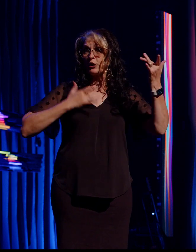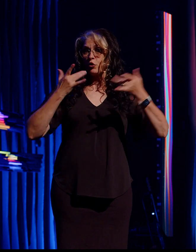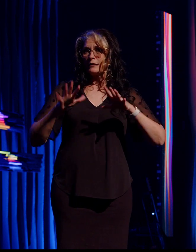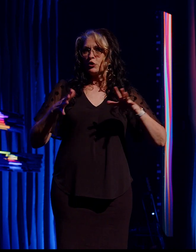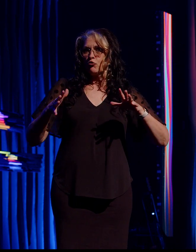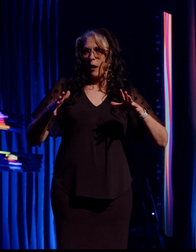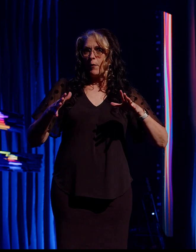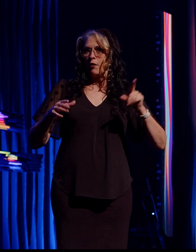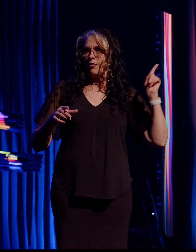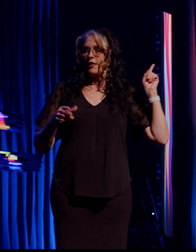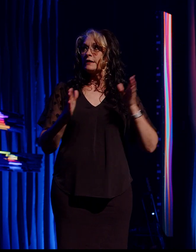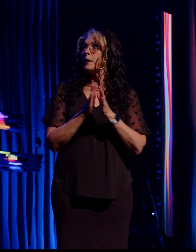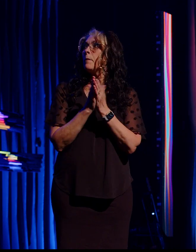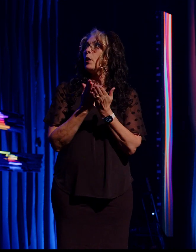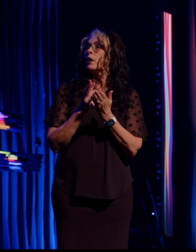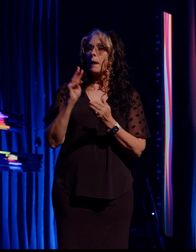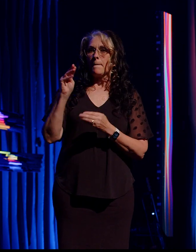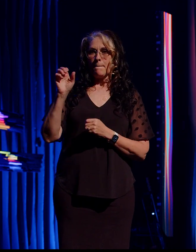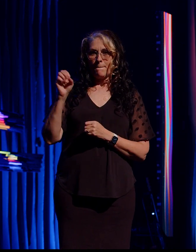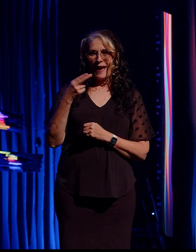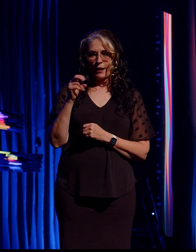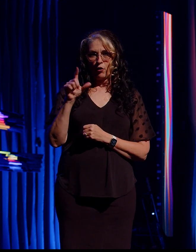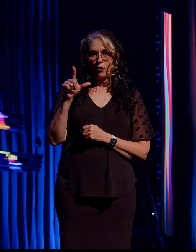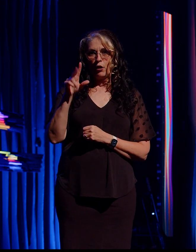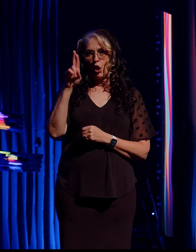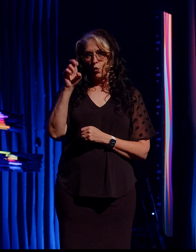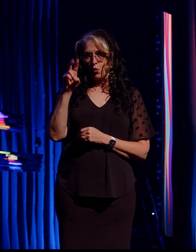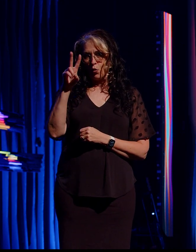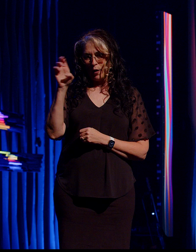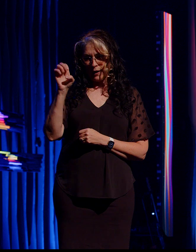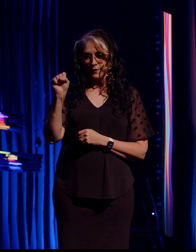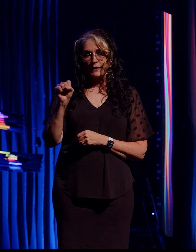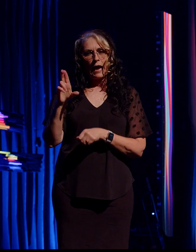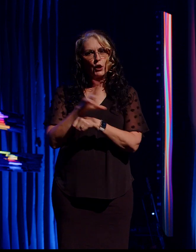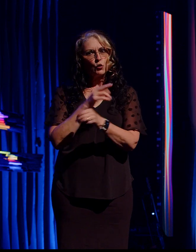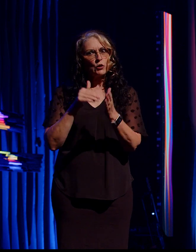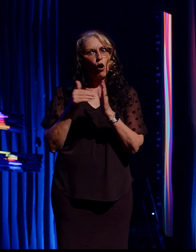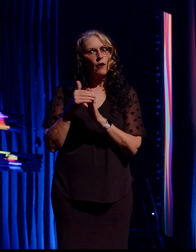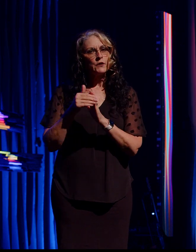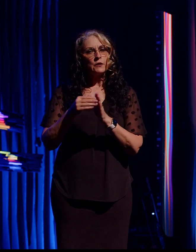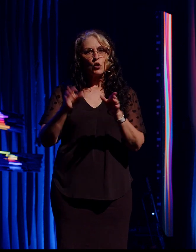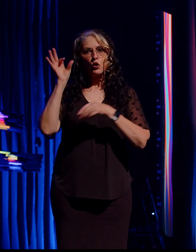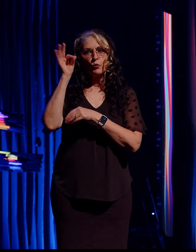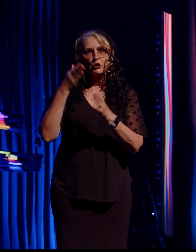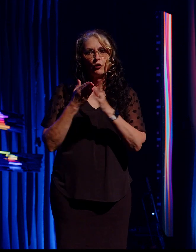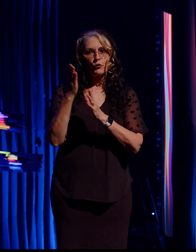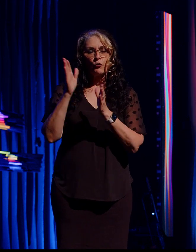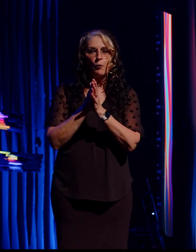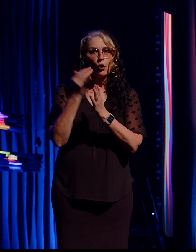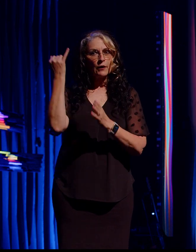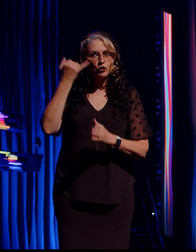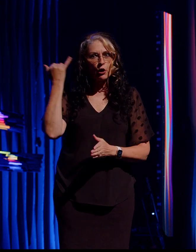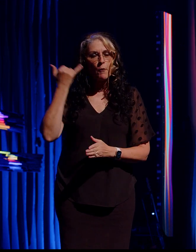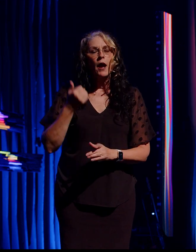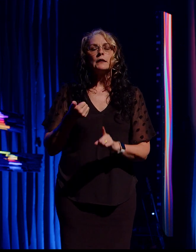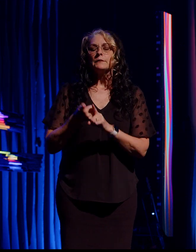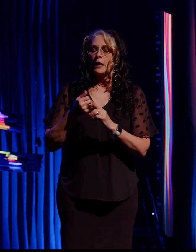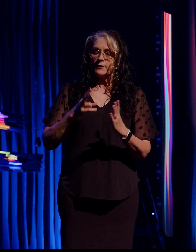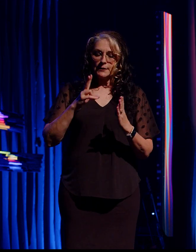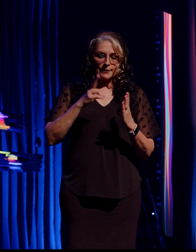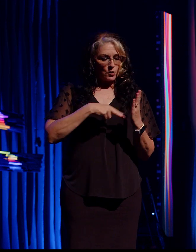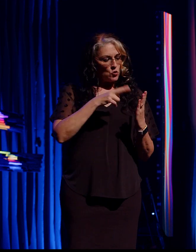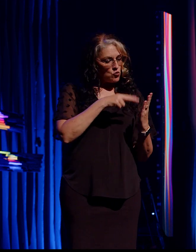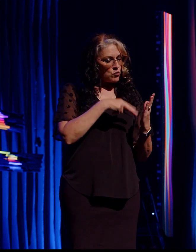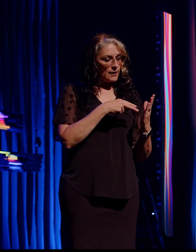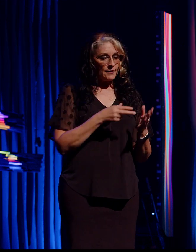by Michael Reeves. I use this a lot throughout the time of preaching through Jeremiah. So he was reading the book, and I asked him a second